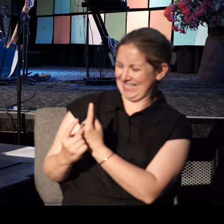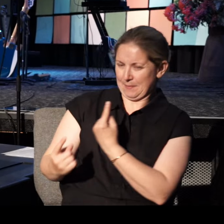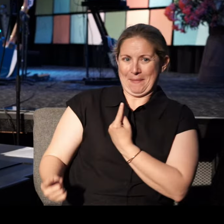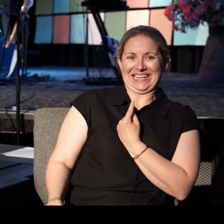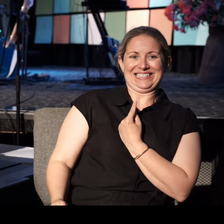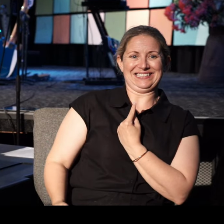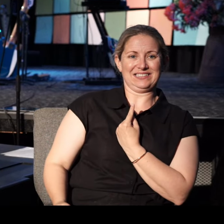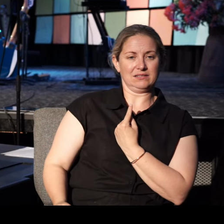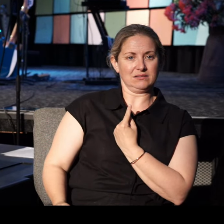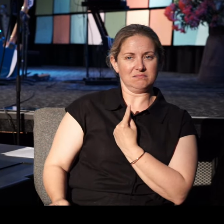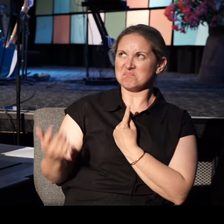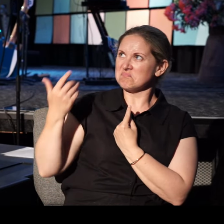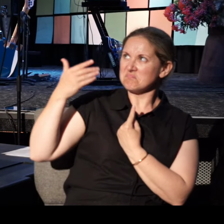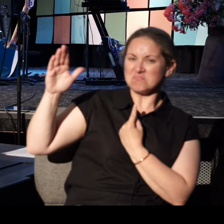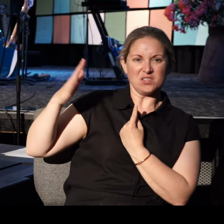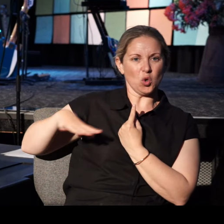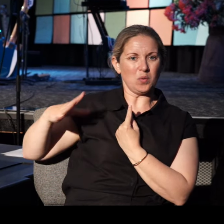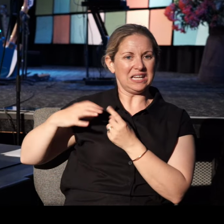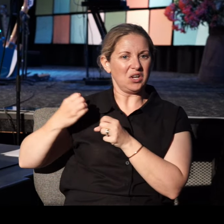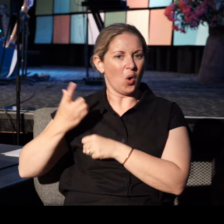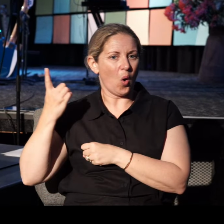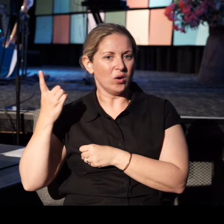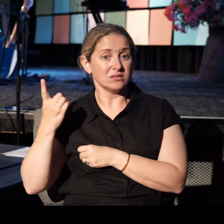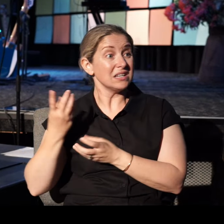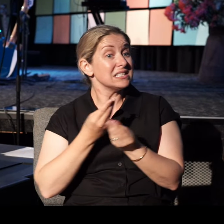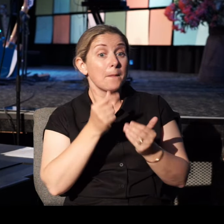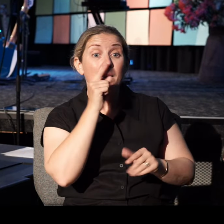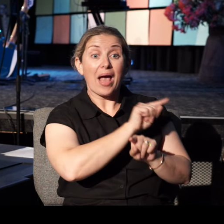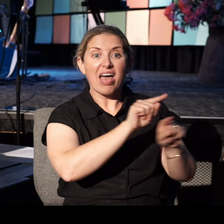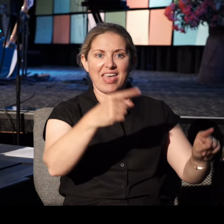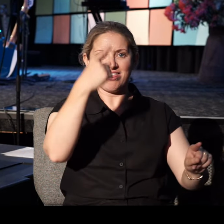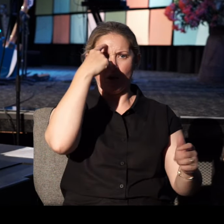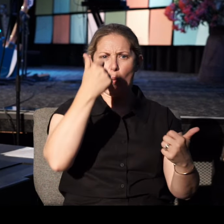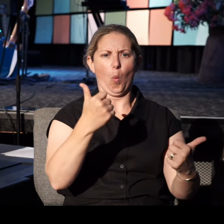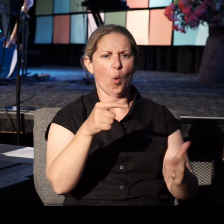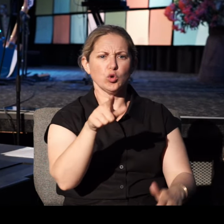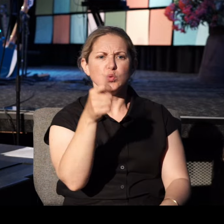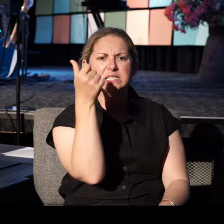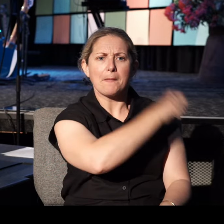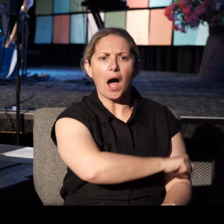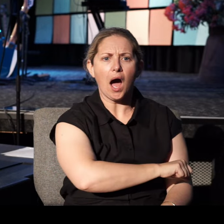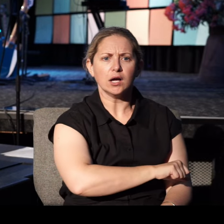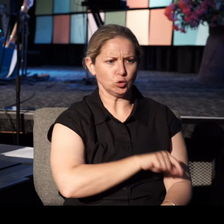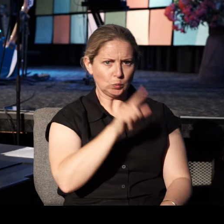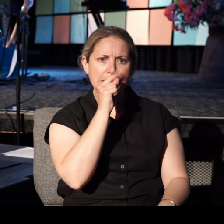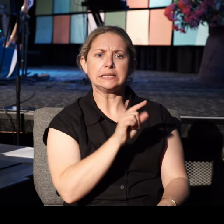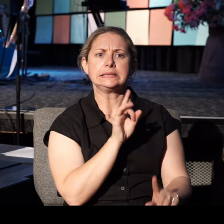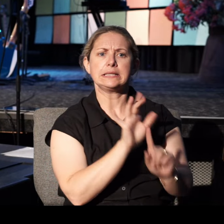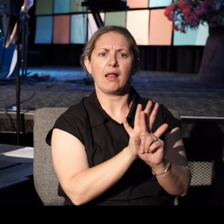that we as a society think is noble, living our own life our own way, is the sewage.